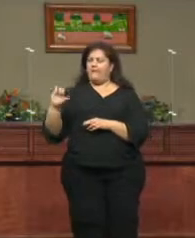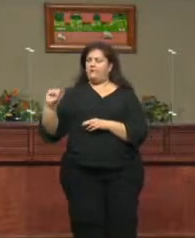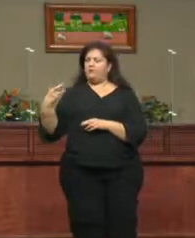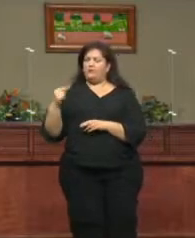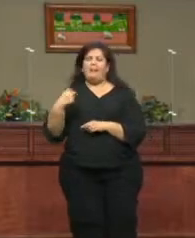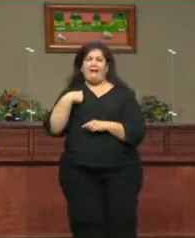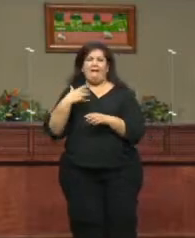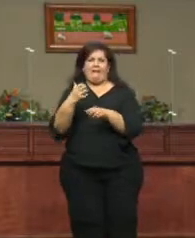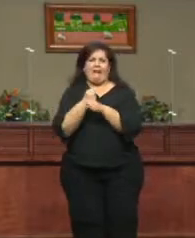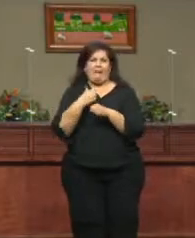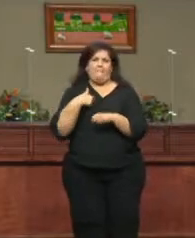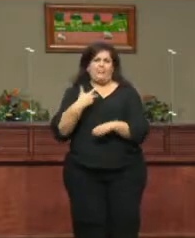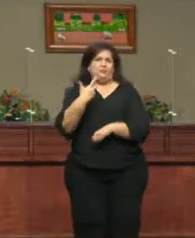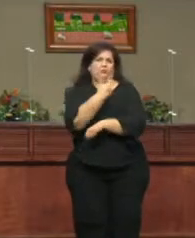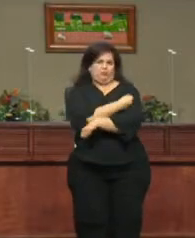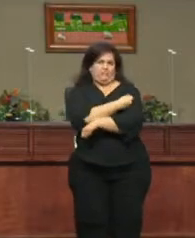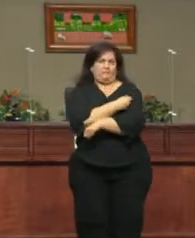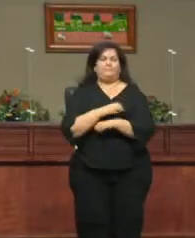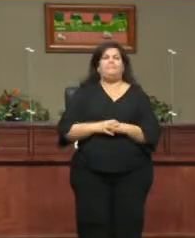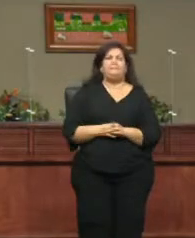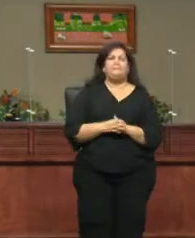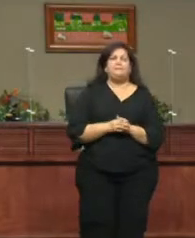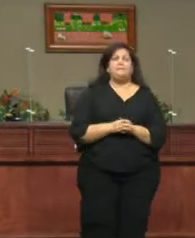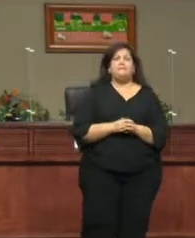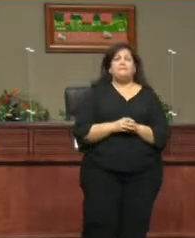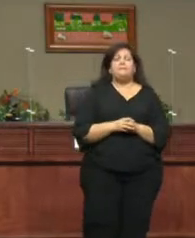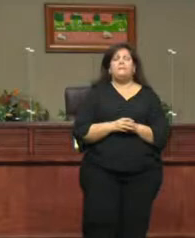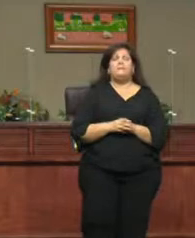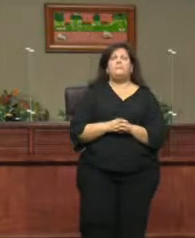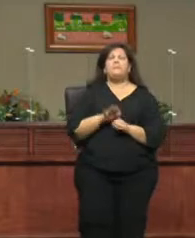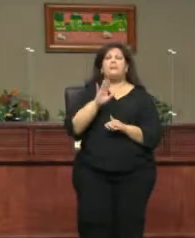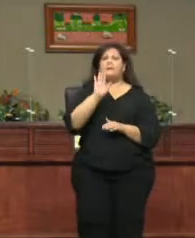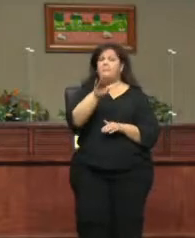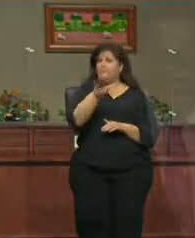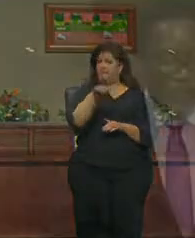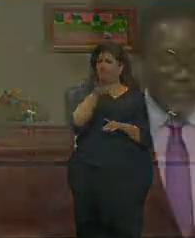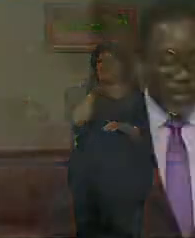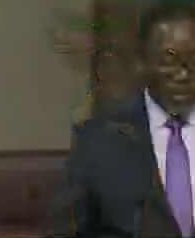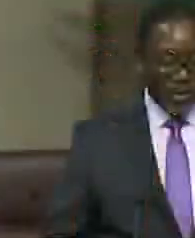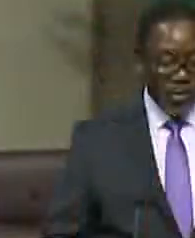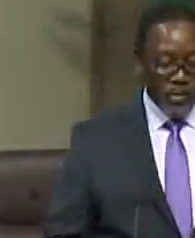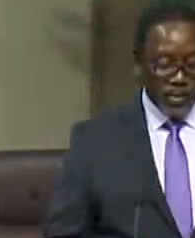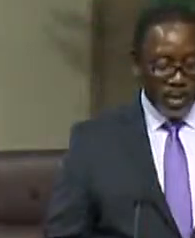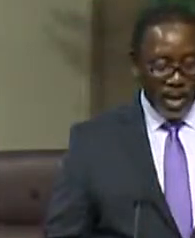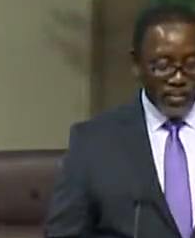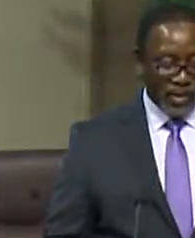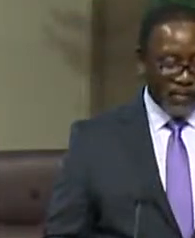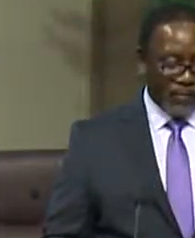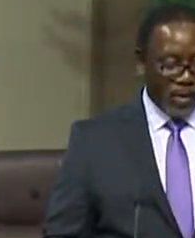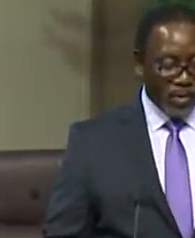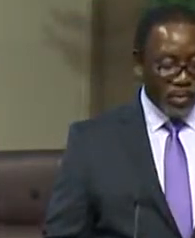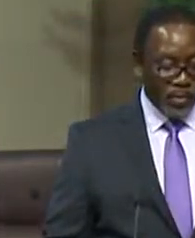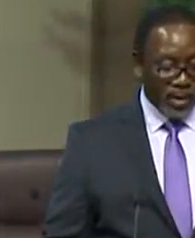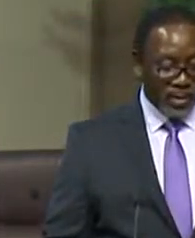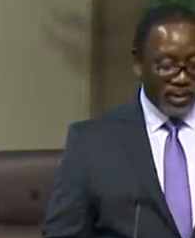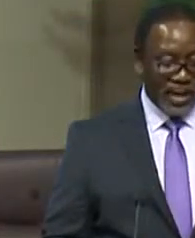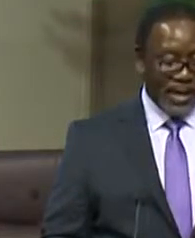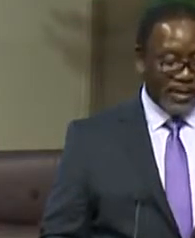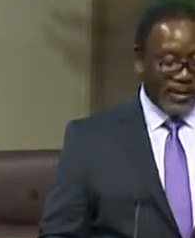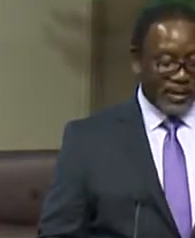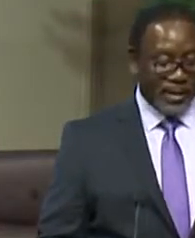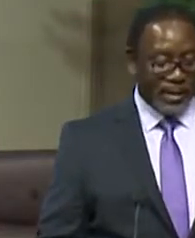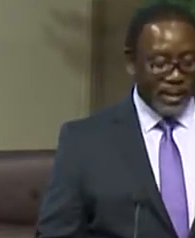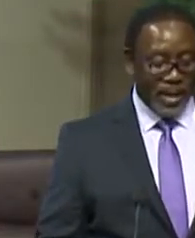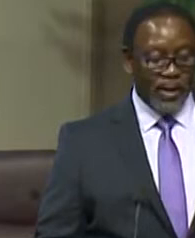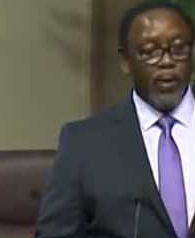Now let me share with you some information about free rides. We have mentioned numerous times that vulnerable residents